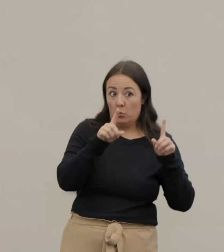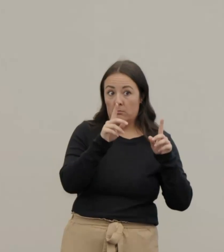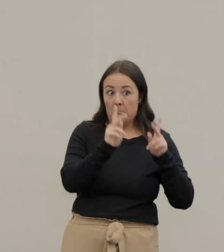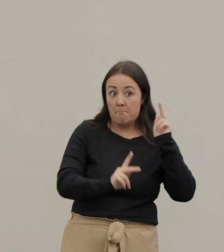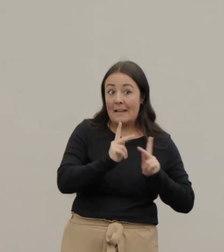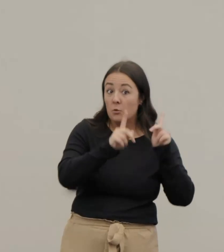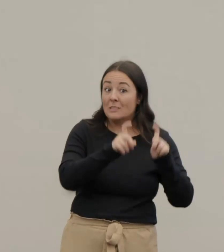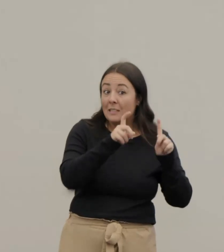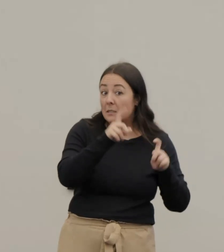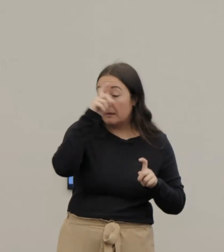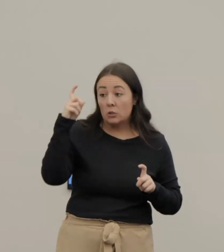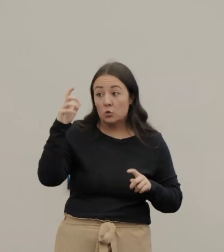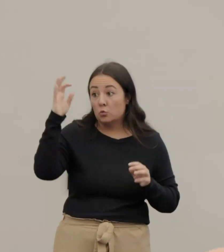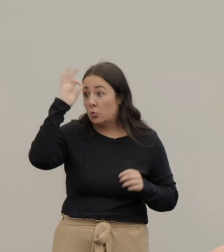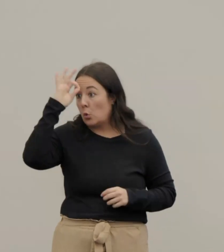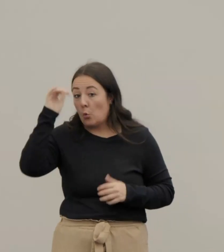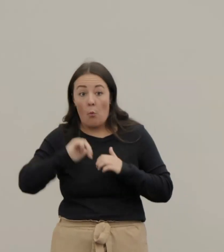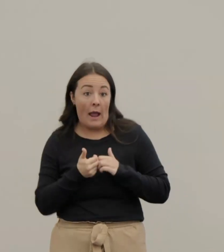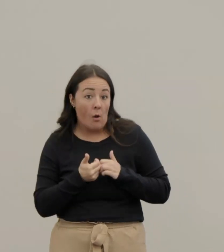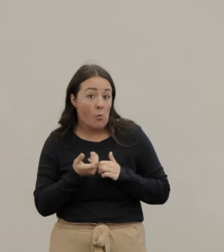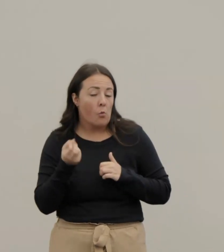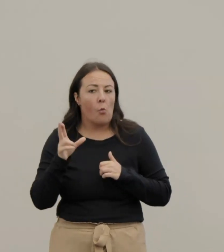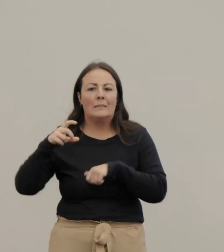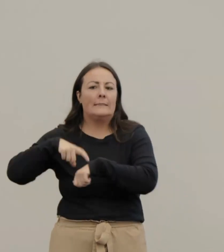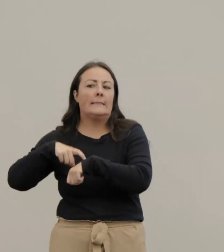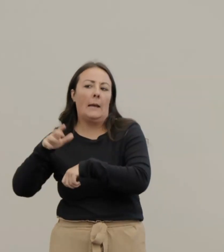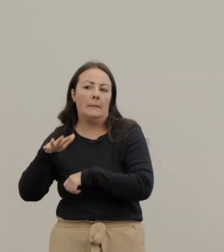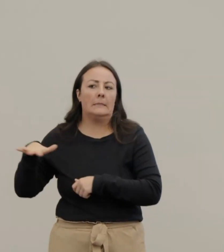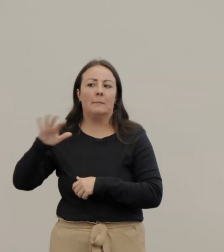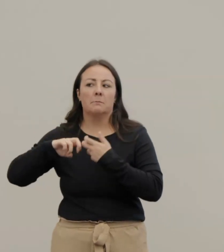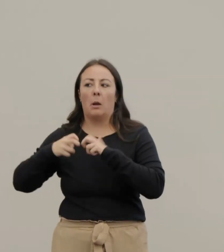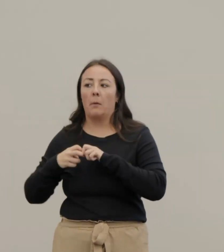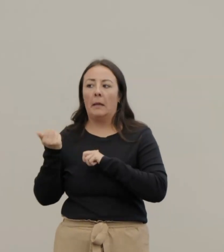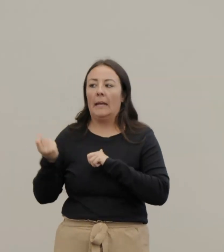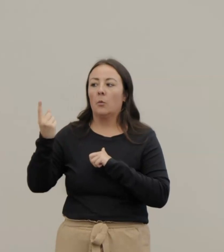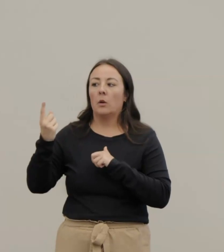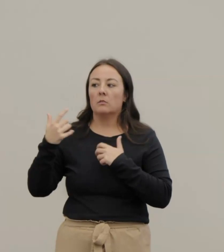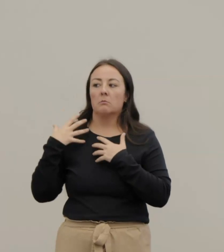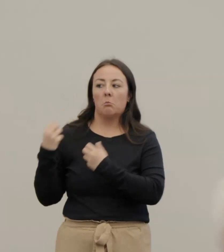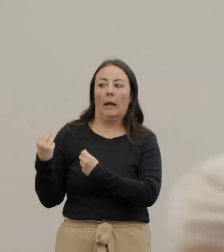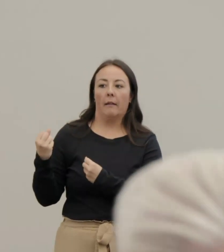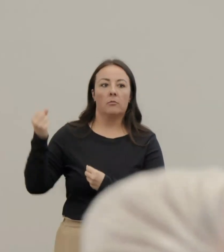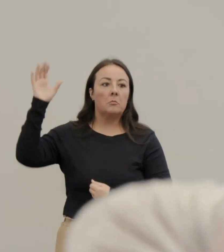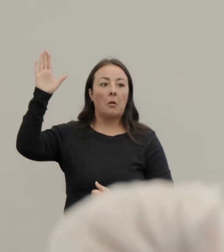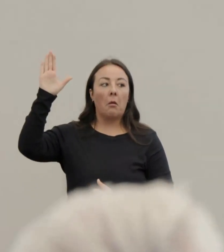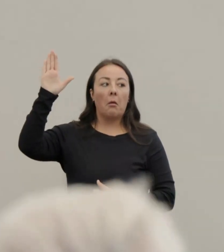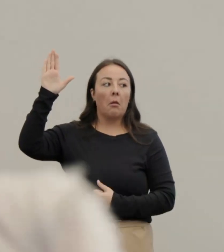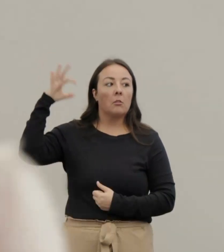don't know how, or is it just a time and space problem? Anybody brave want to tell me?